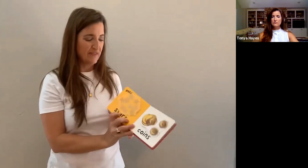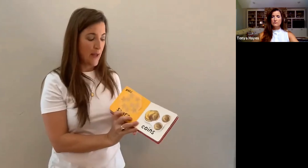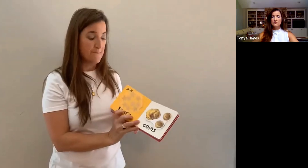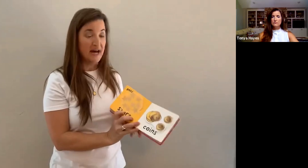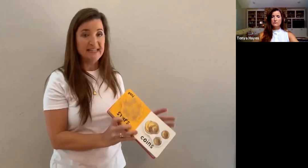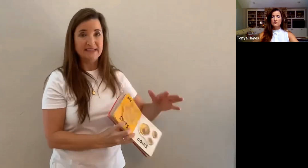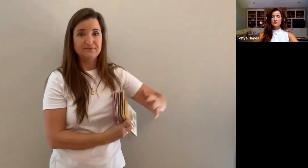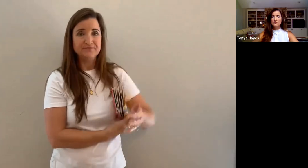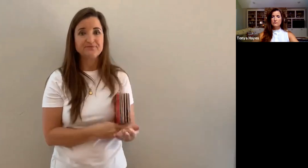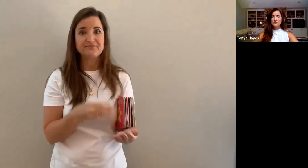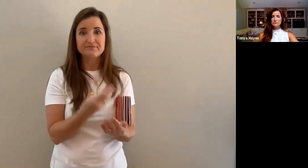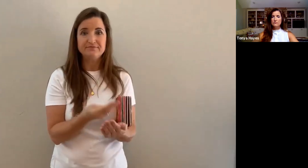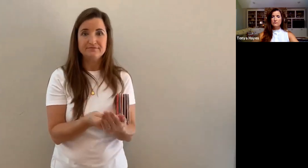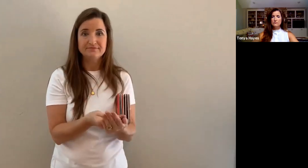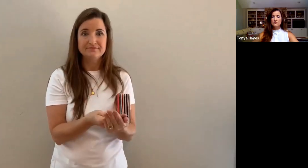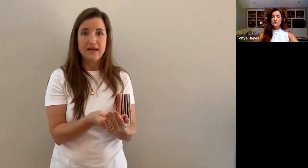Okay. Money.